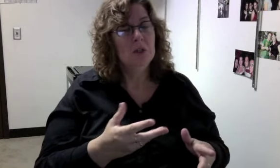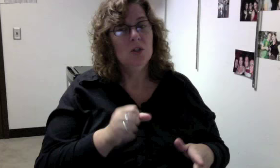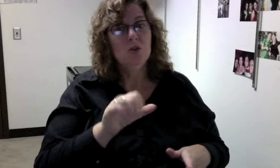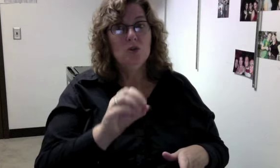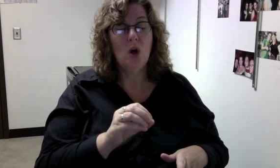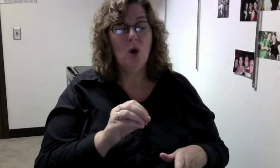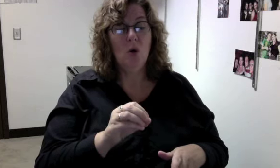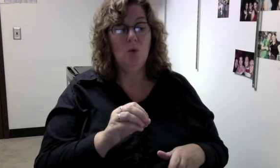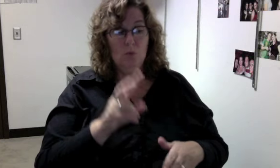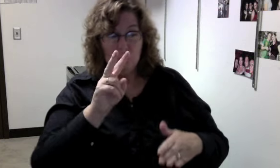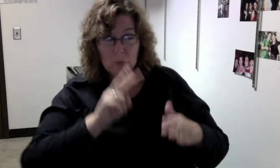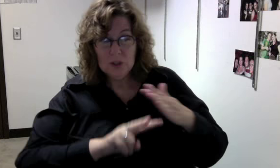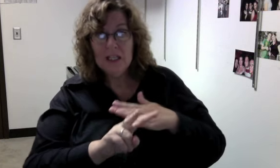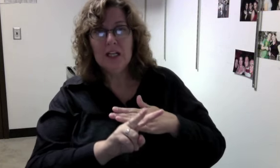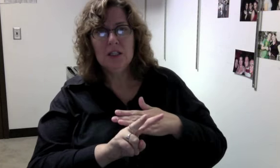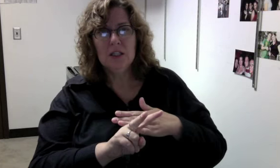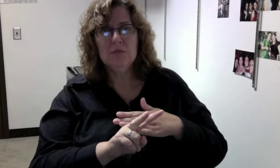growth, if there is one.